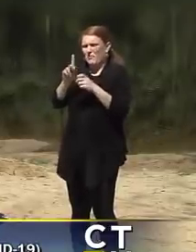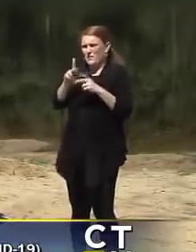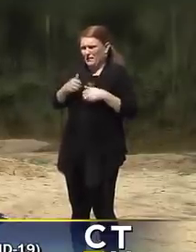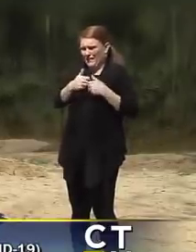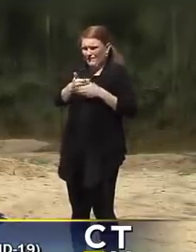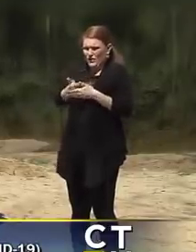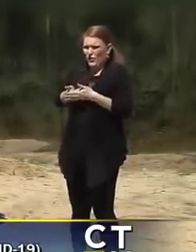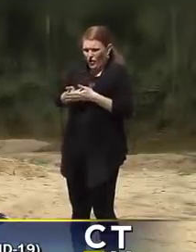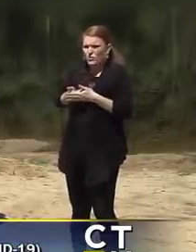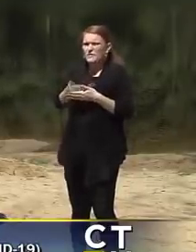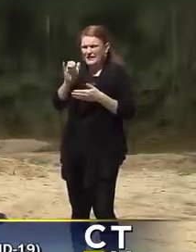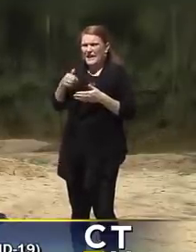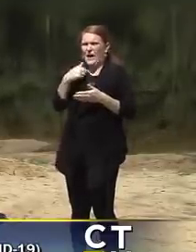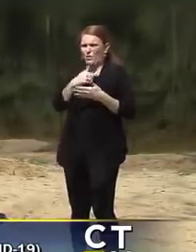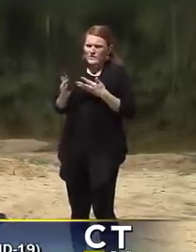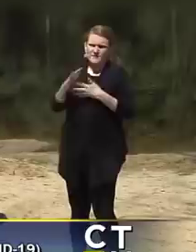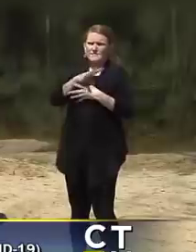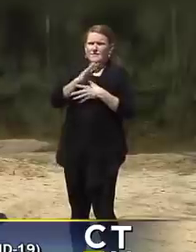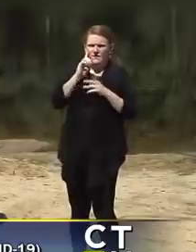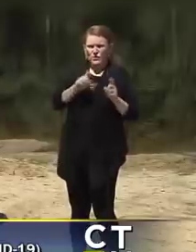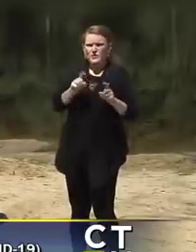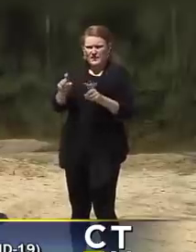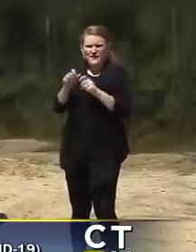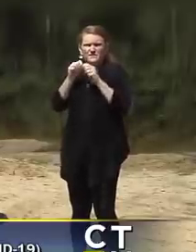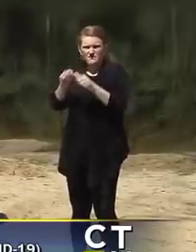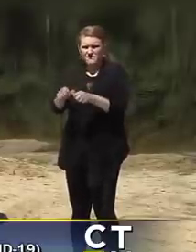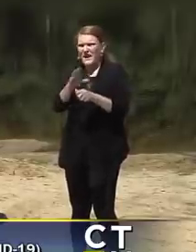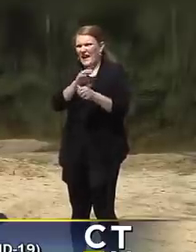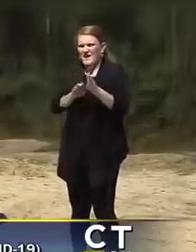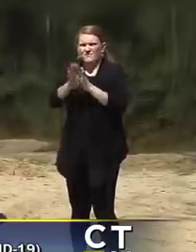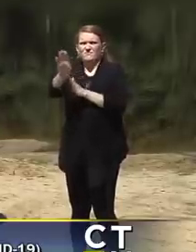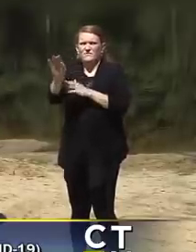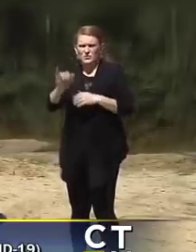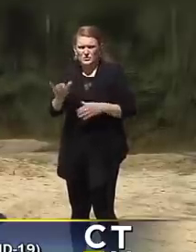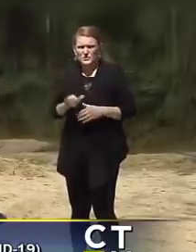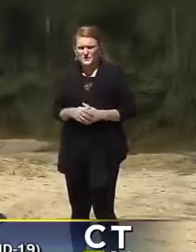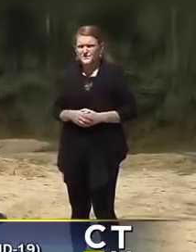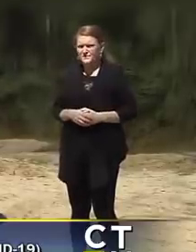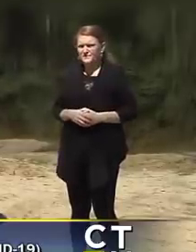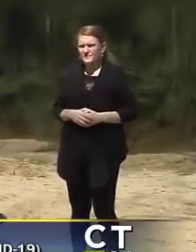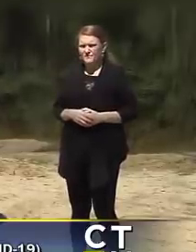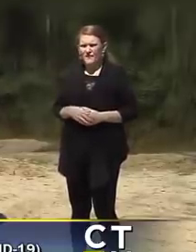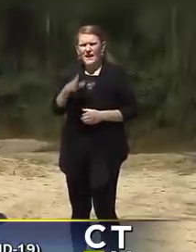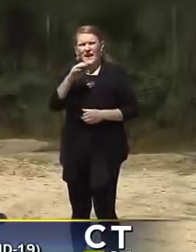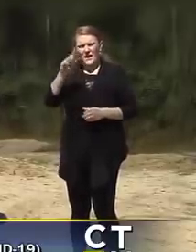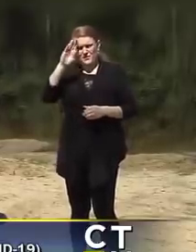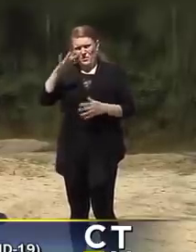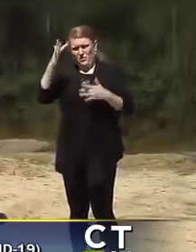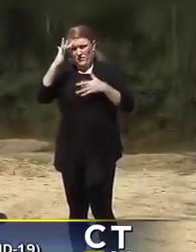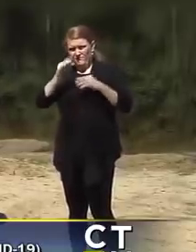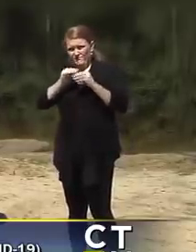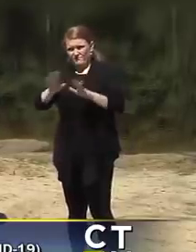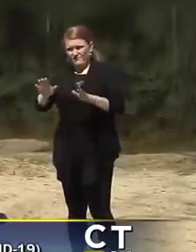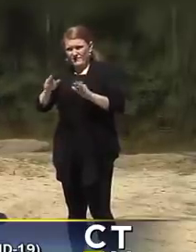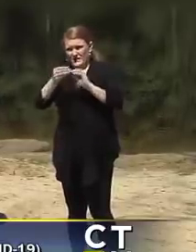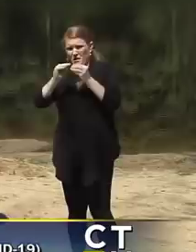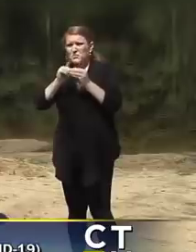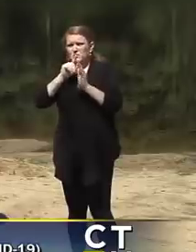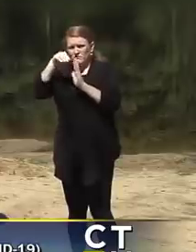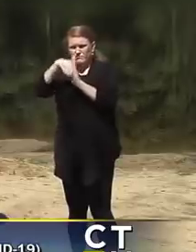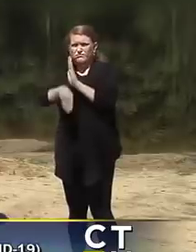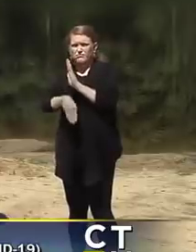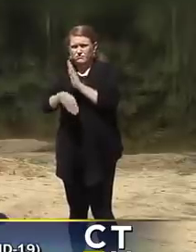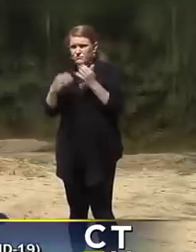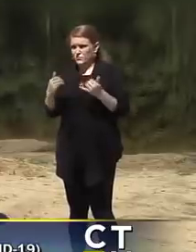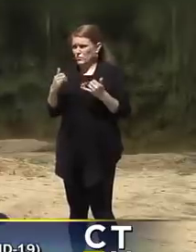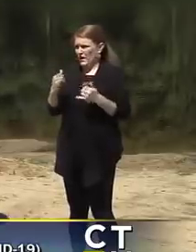see a flare-up. So that's continuing and accelerating. The infections, as you know, has been declining. Today was the